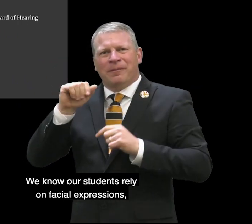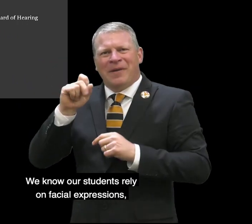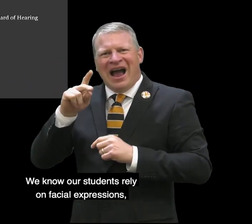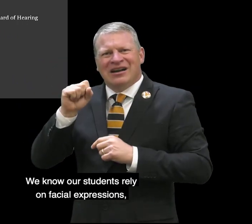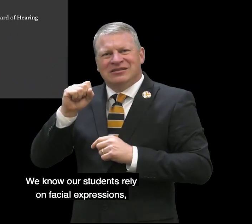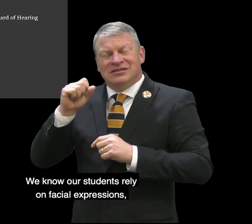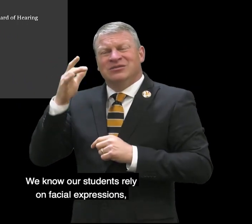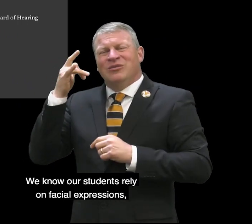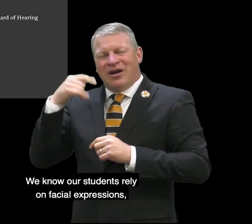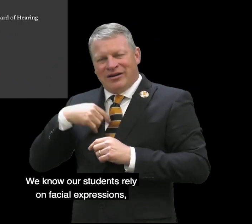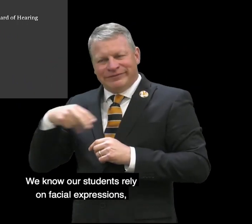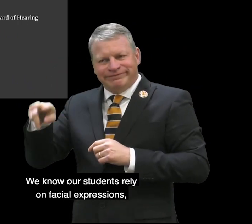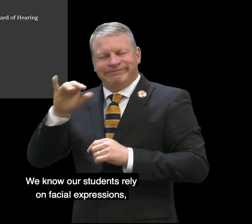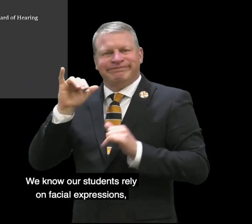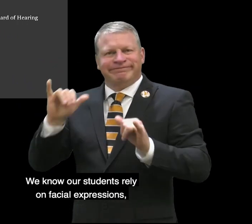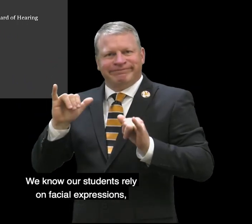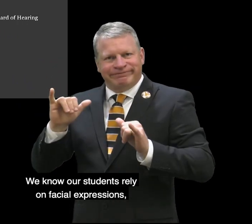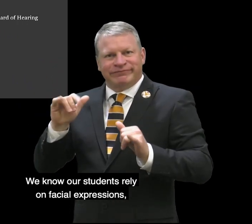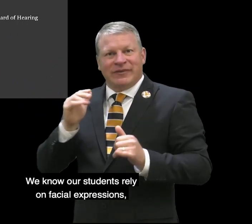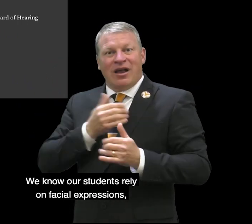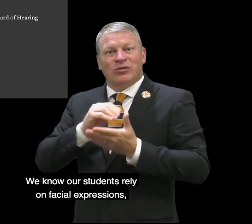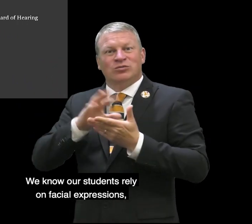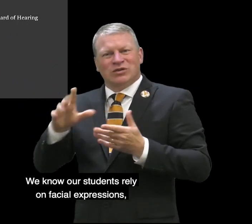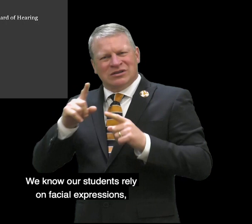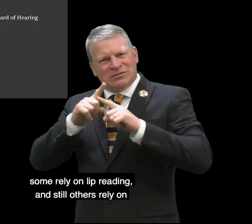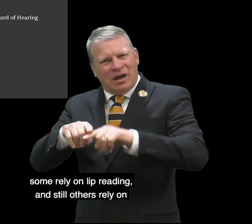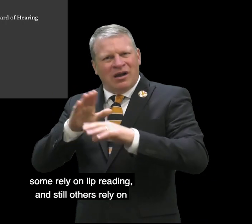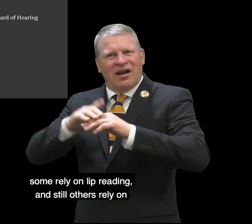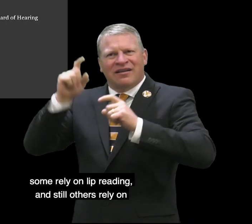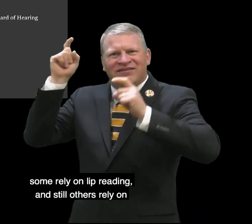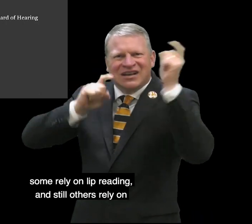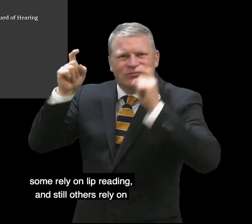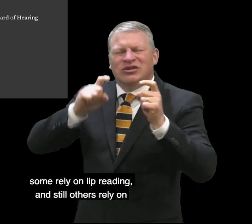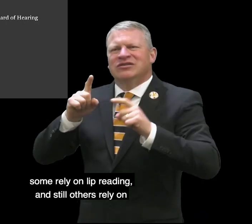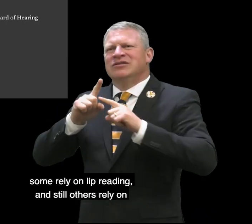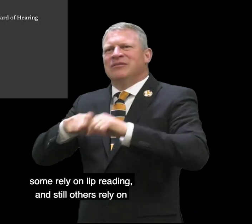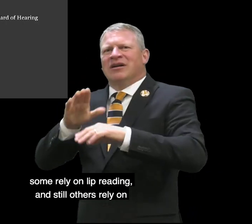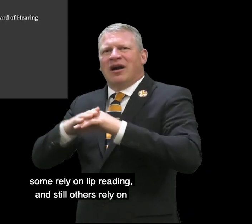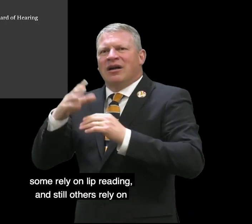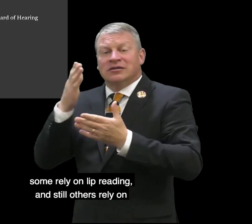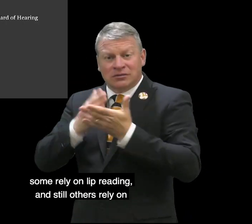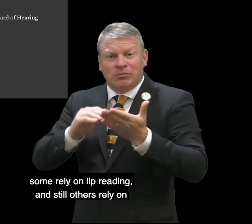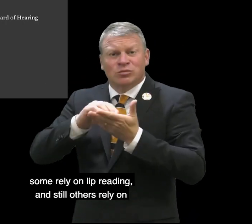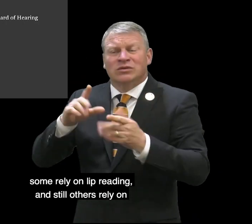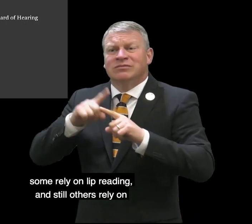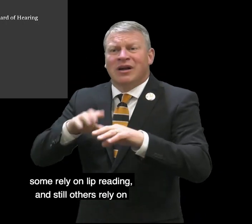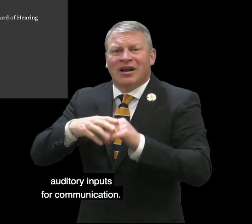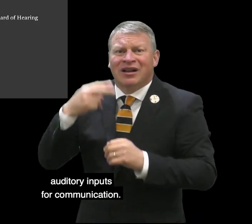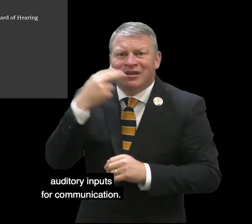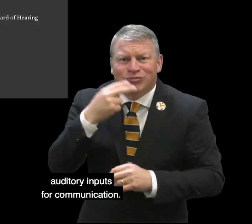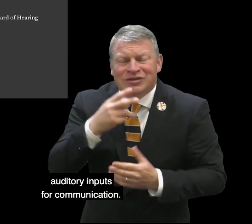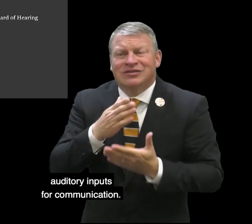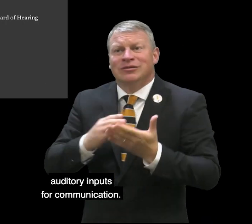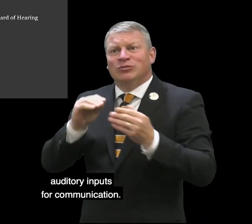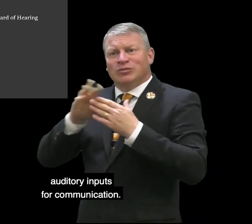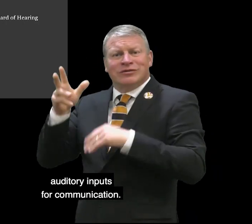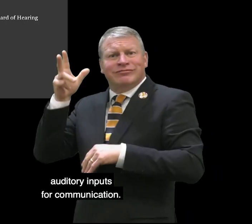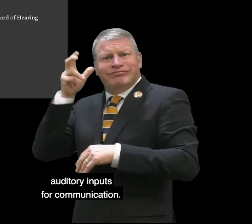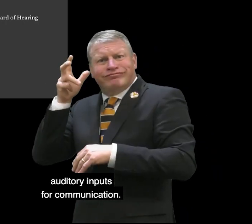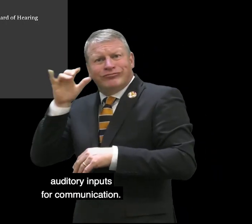Fox 61, a local news channel, around the importance of clear masks. We know our students rely on facial